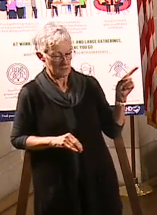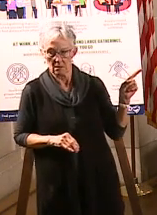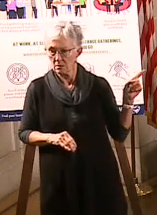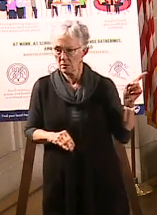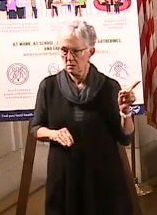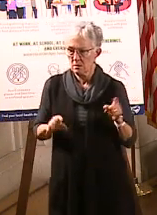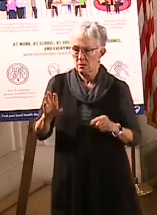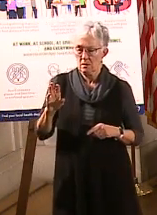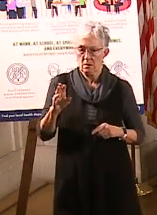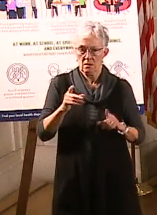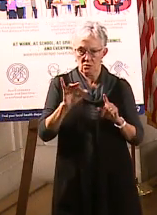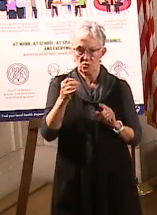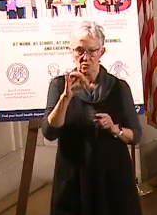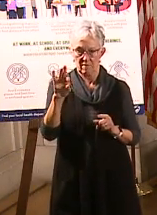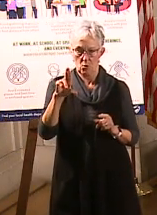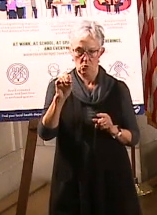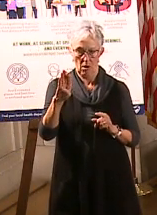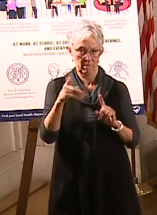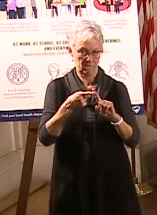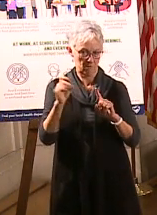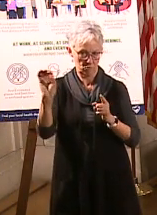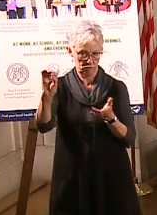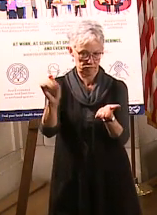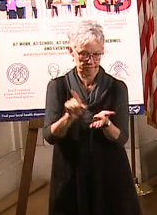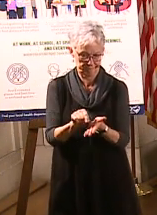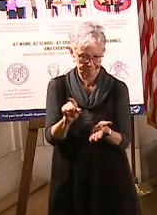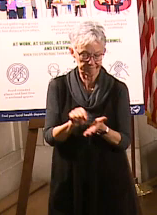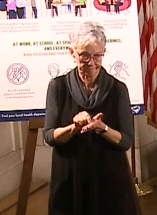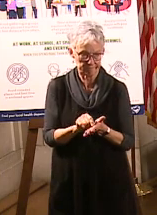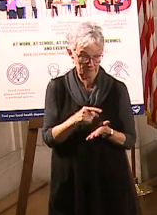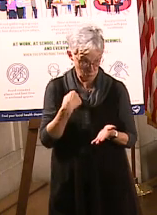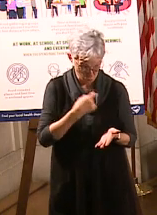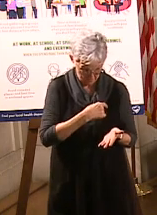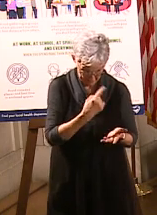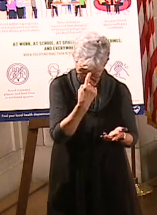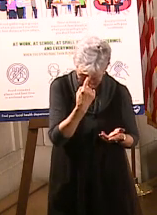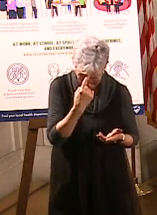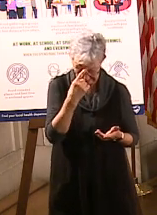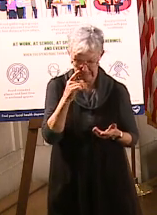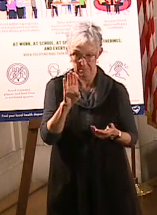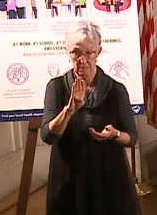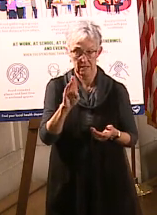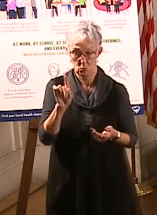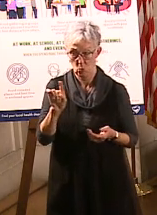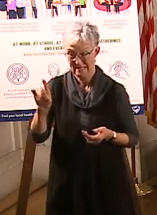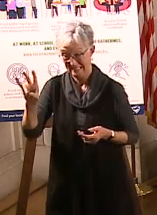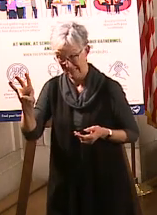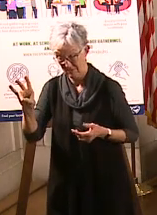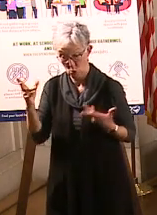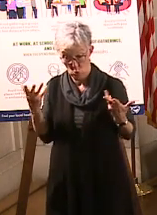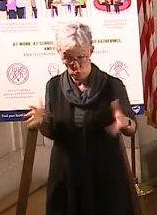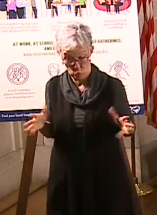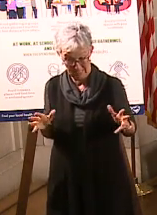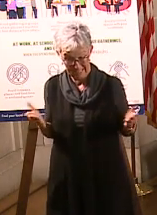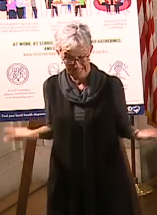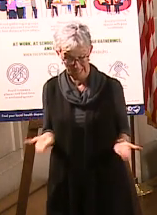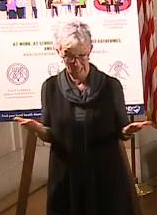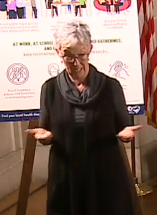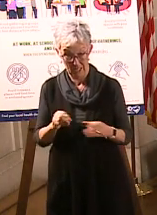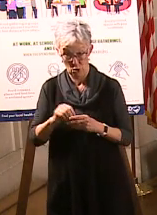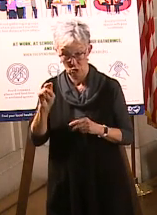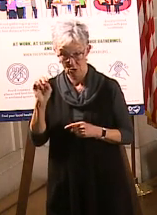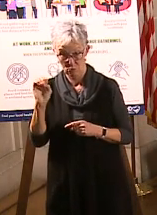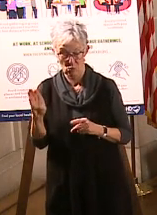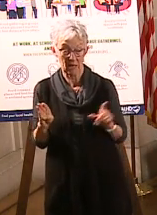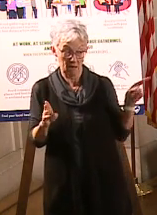Omaha World Herald is asking, do we believe that the strain is already in Nebraska? And as Dr. Anthone said, he believes it's likely, that